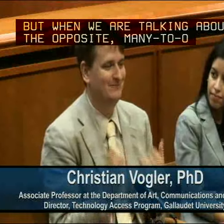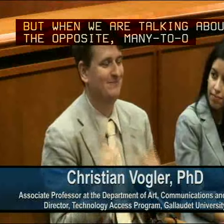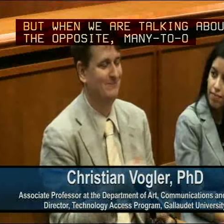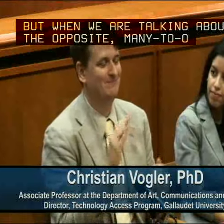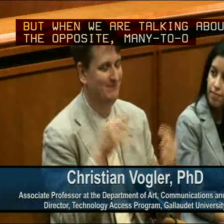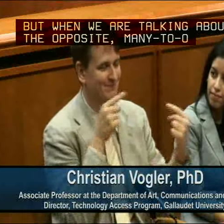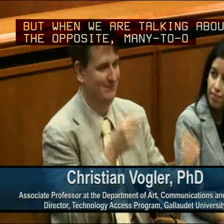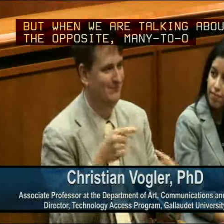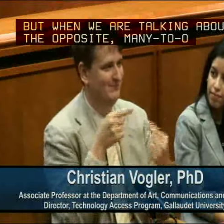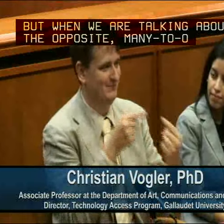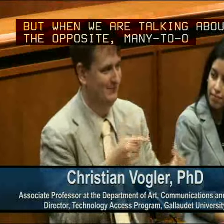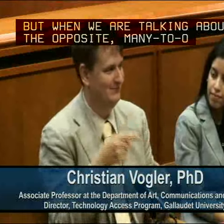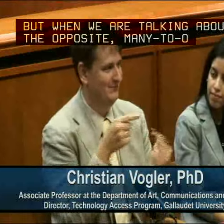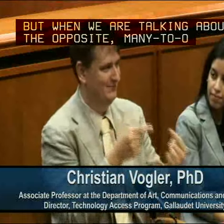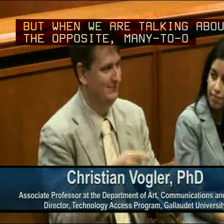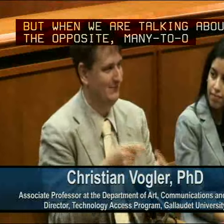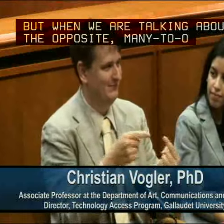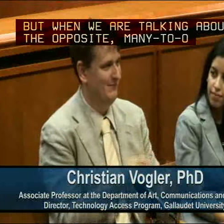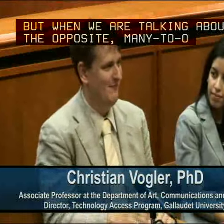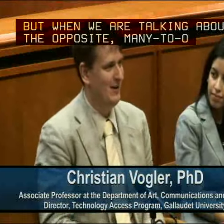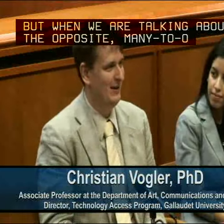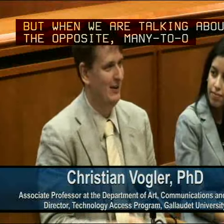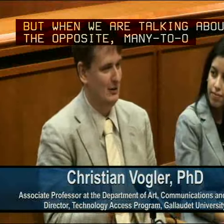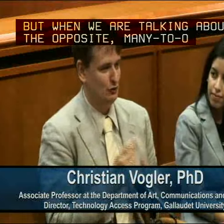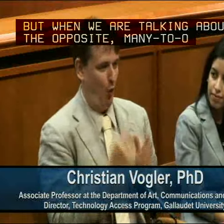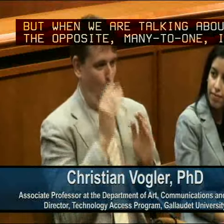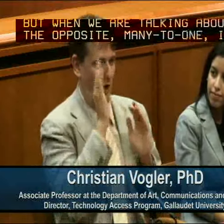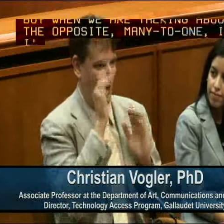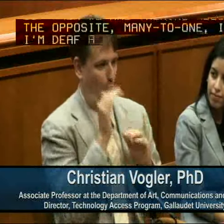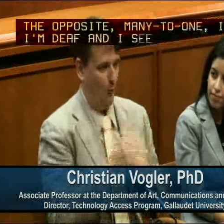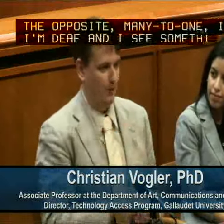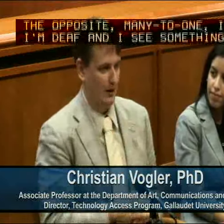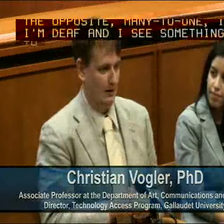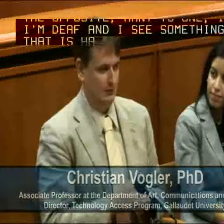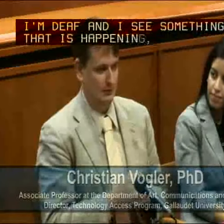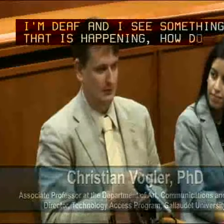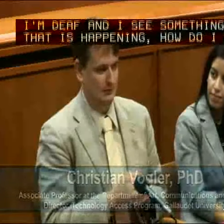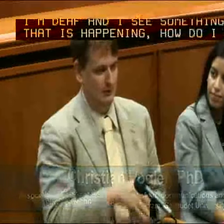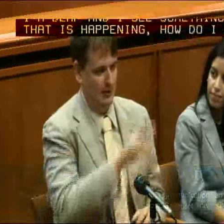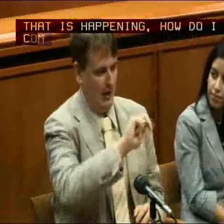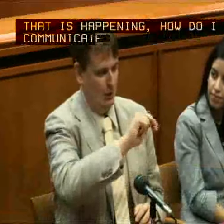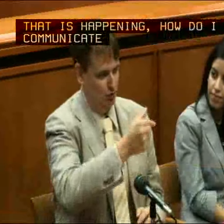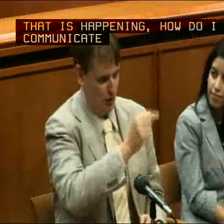with the emergency services to let them know? And that's been a struggle. That's been an issue.